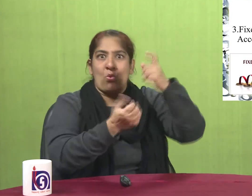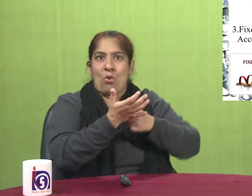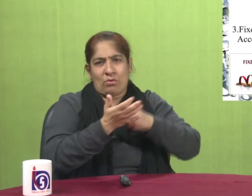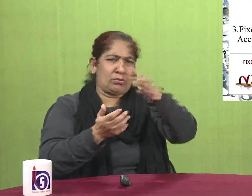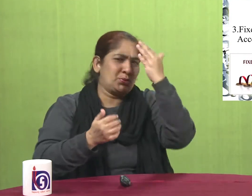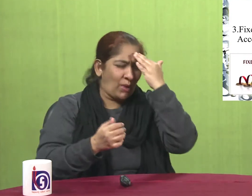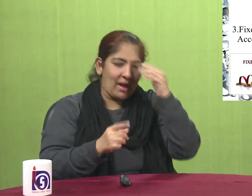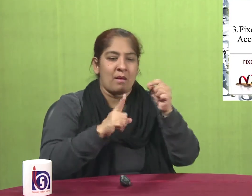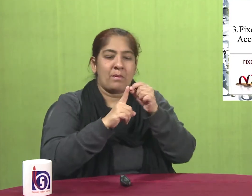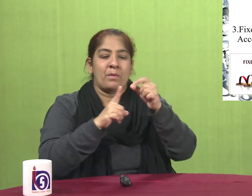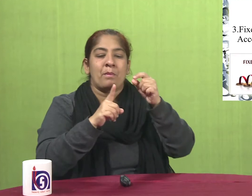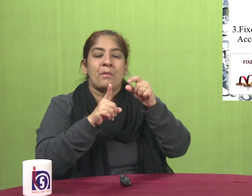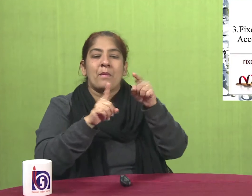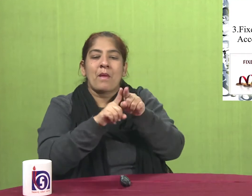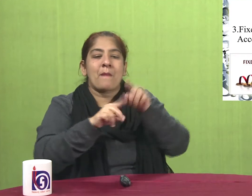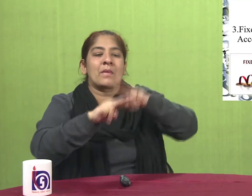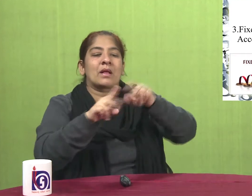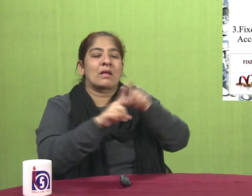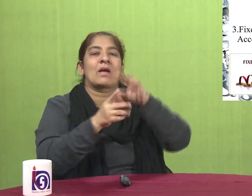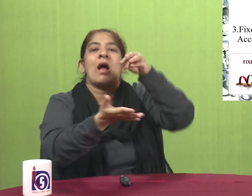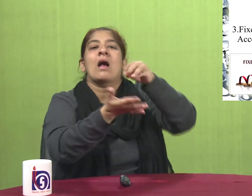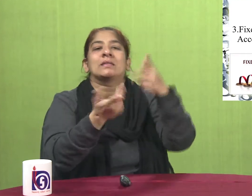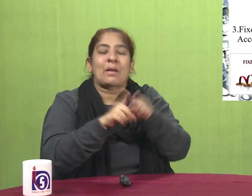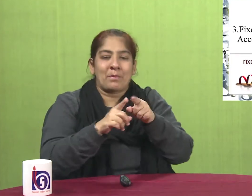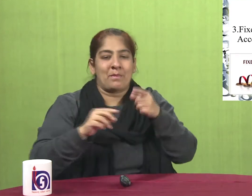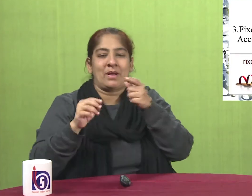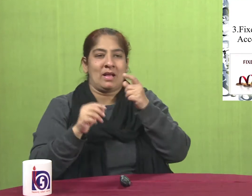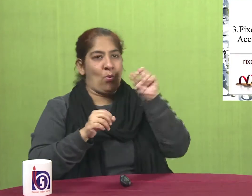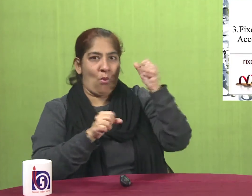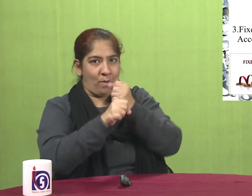A lot of you must be knowing what are fixed deposit accounts.